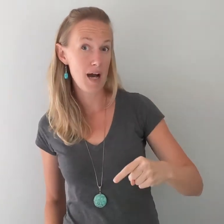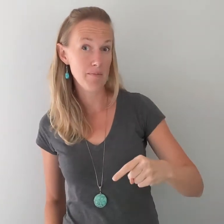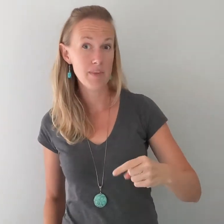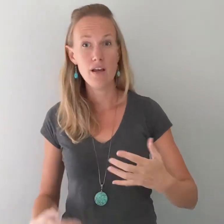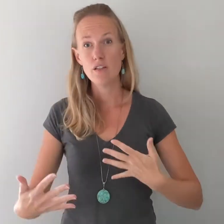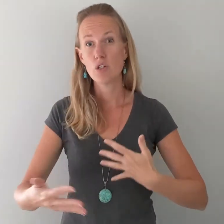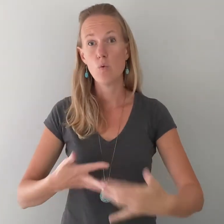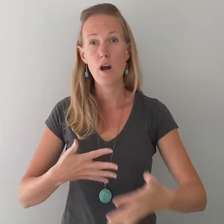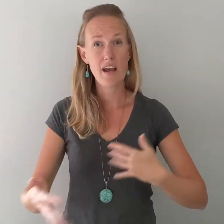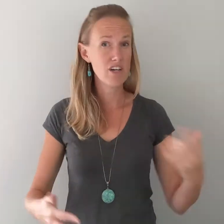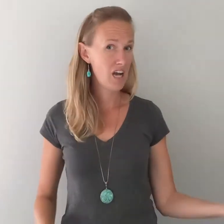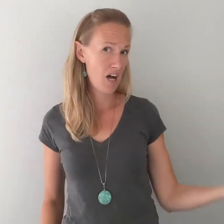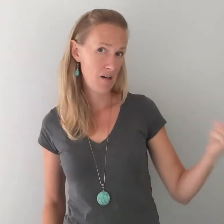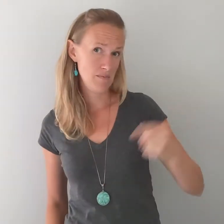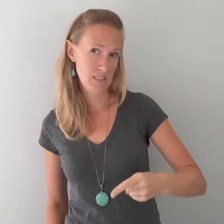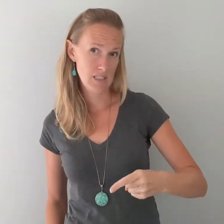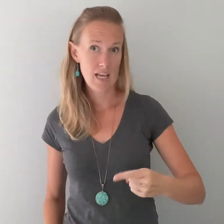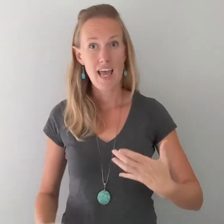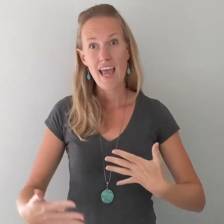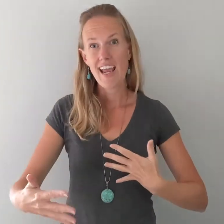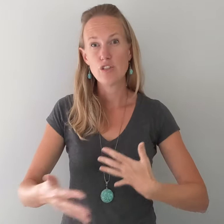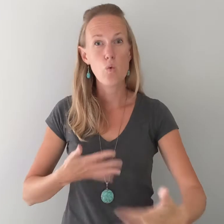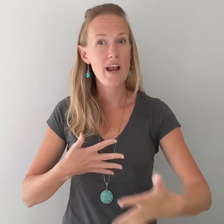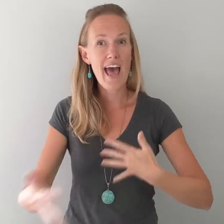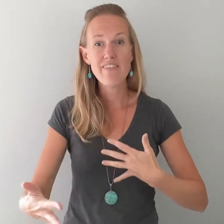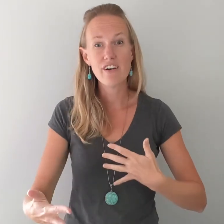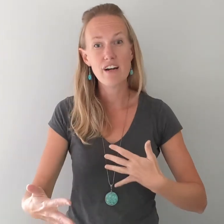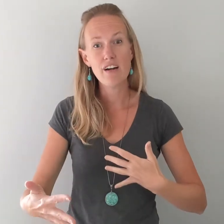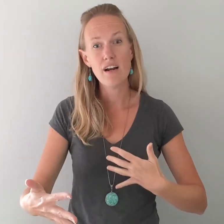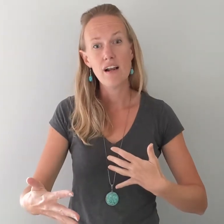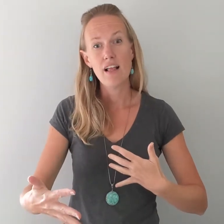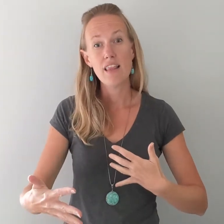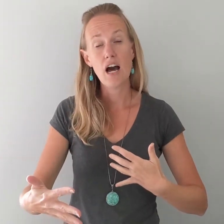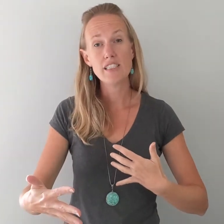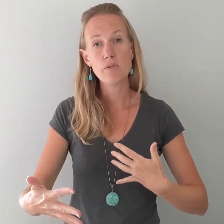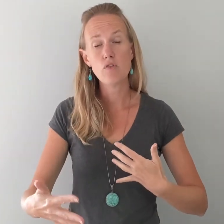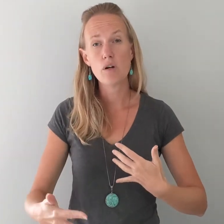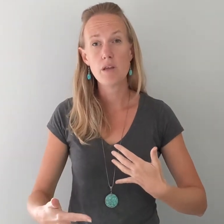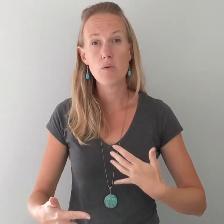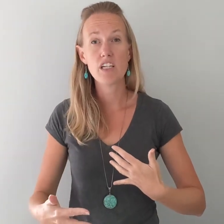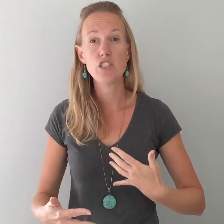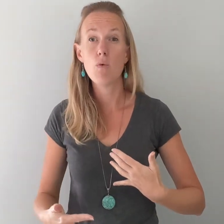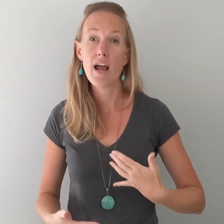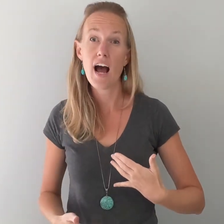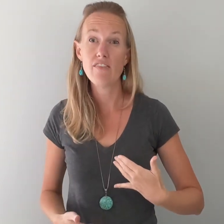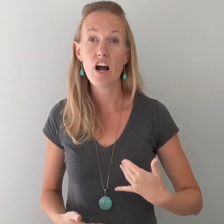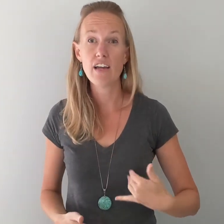come. So whatever comes and whatever lies before me, we're gonna do whatever I